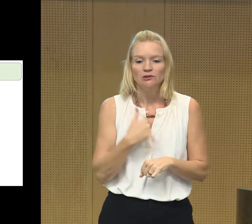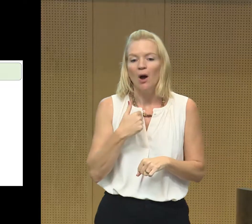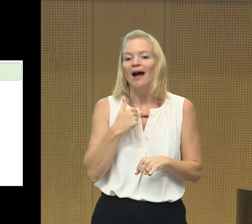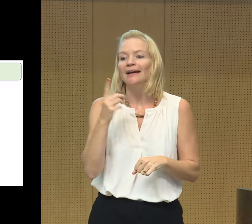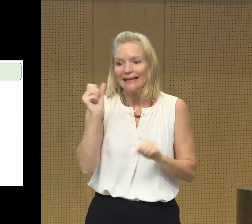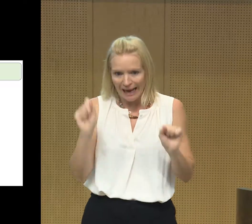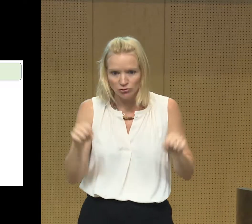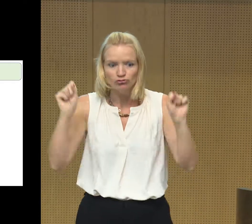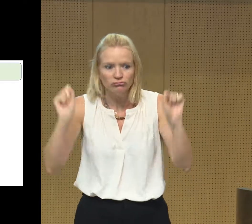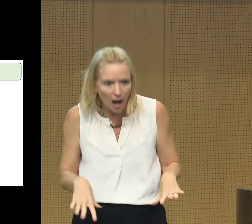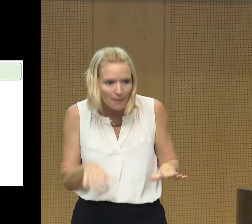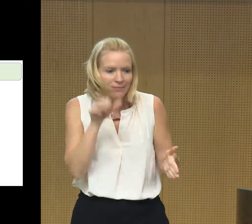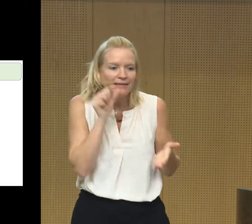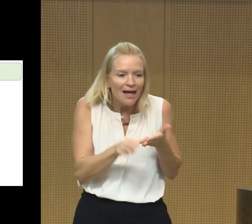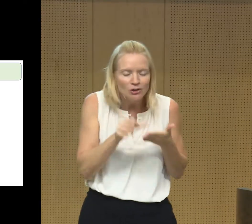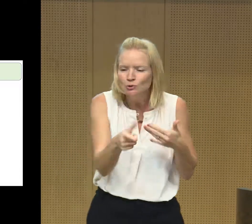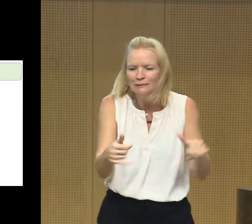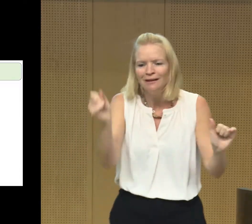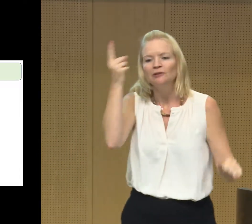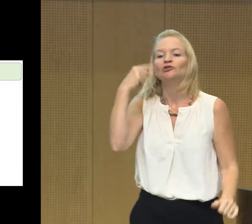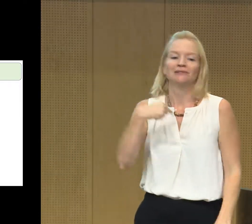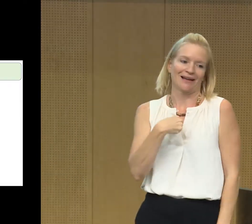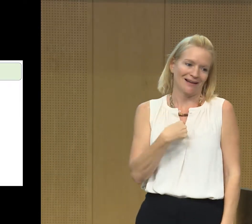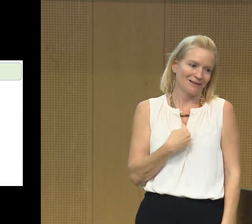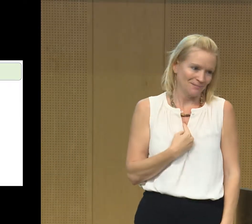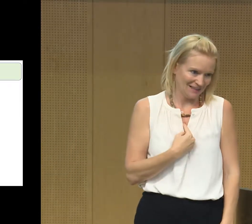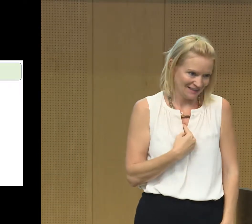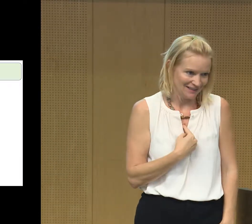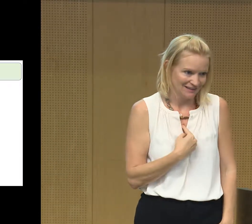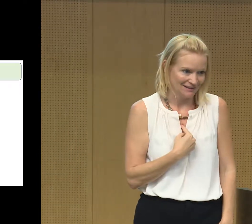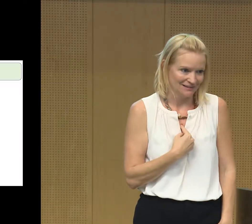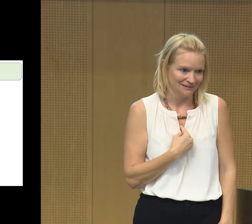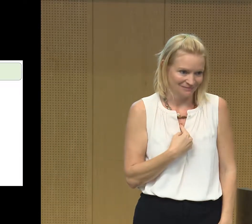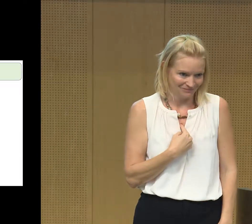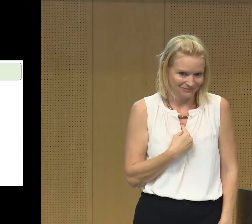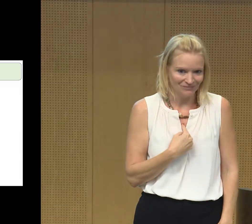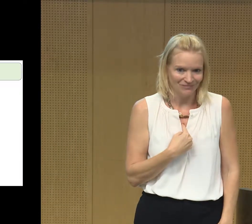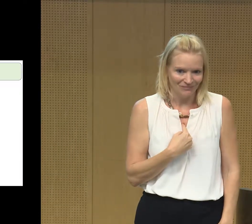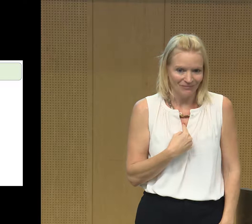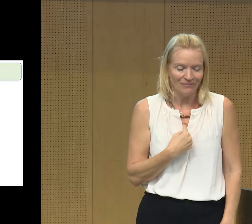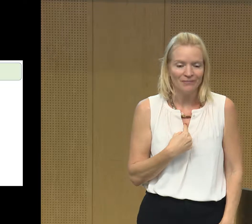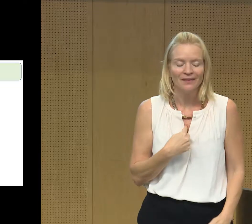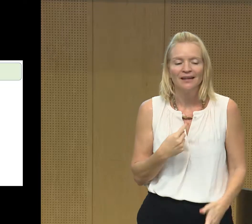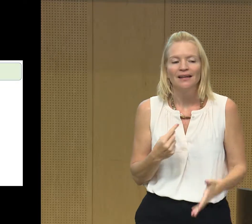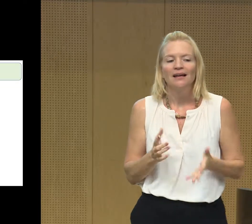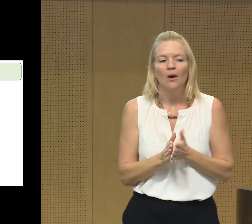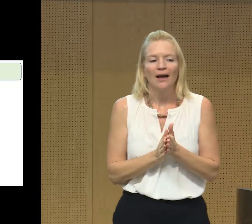how language works. So I can drop some letters and you still understand what I'm saying.